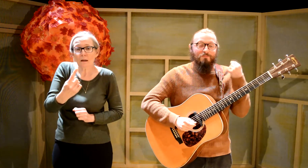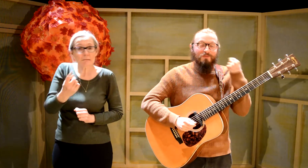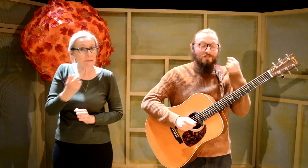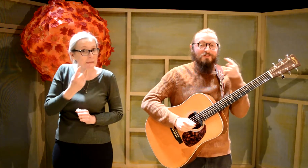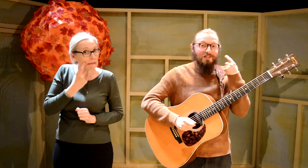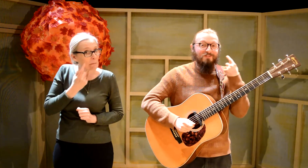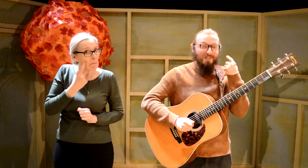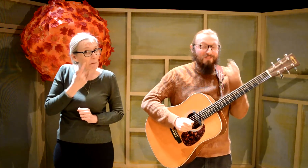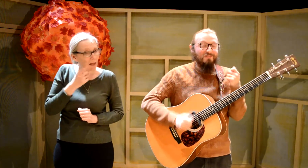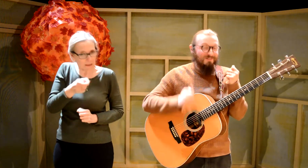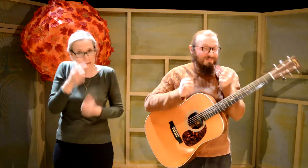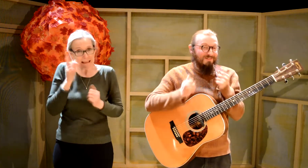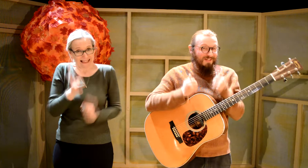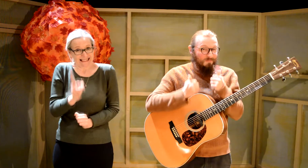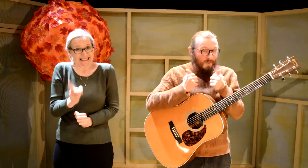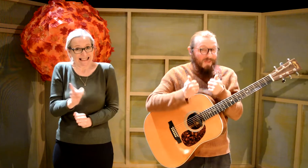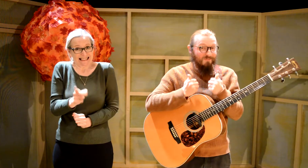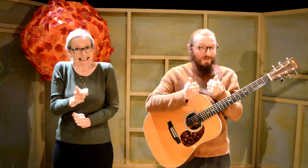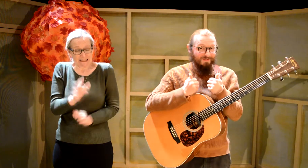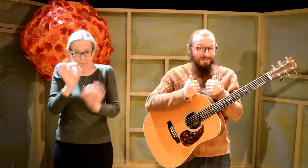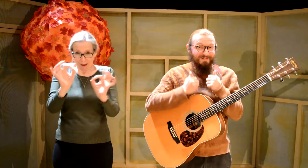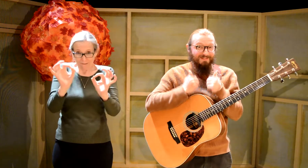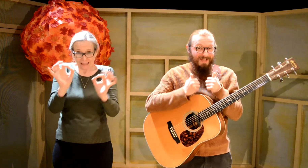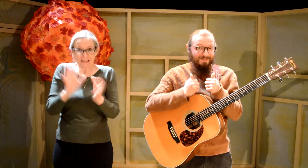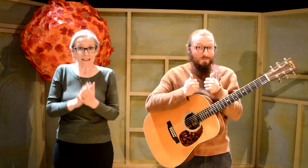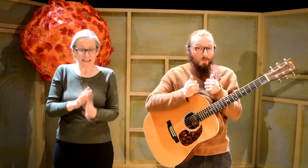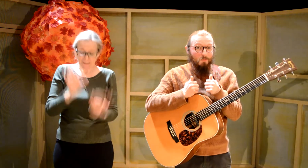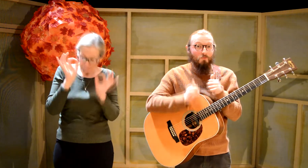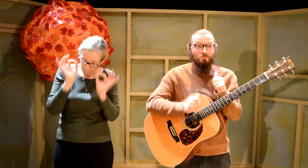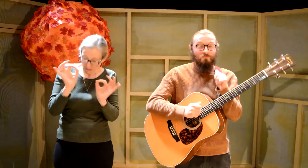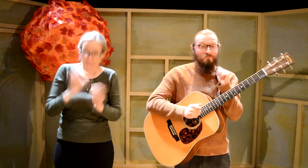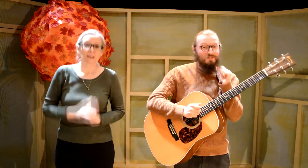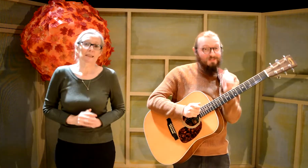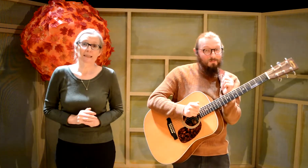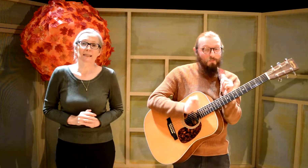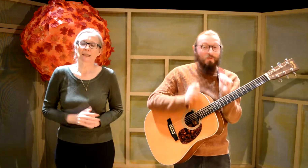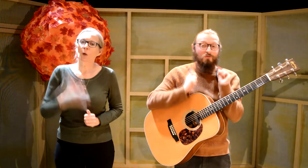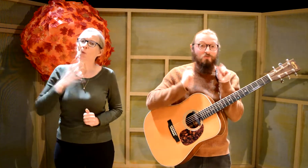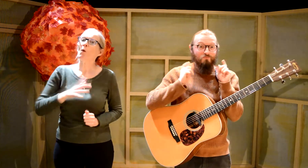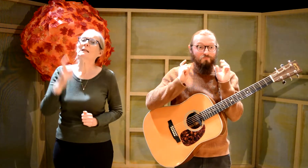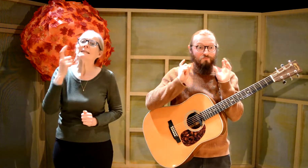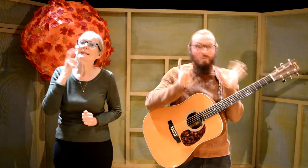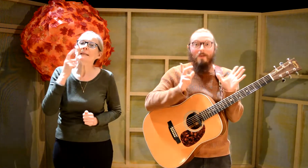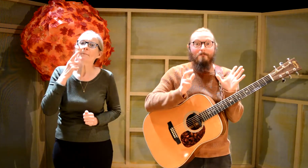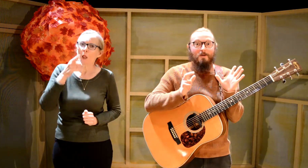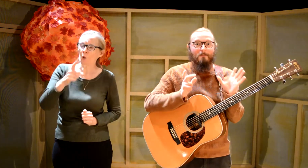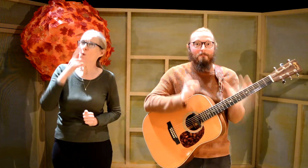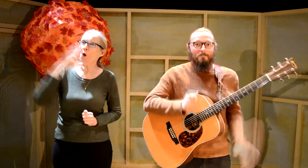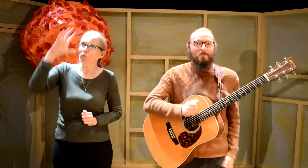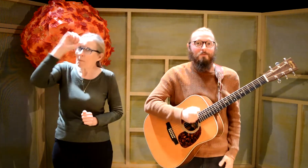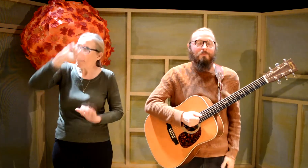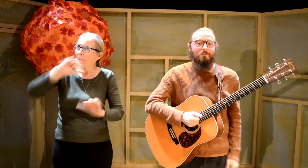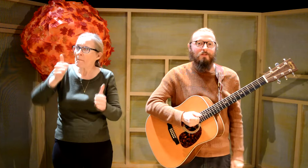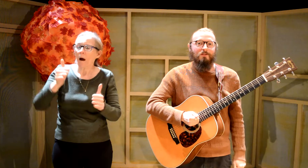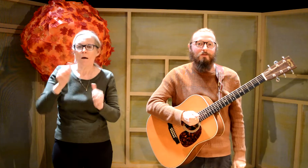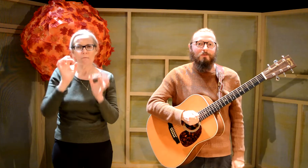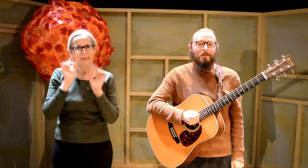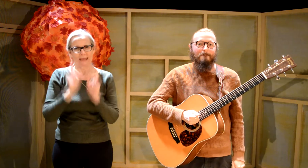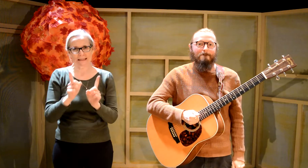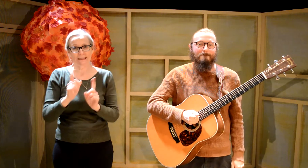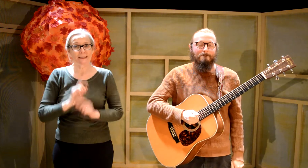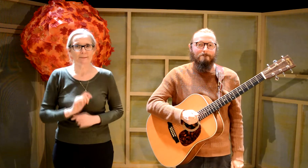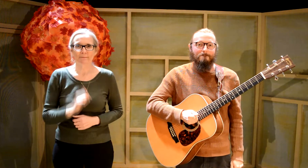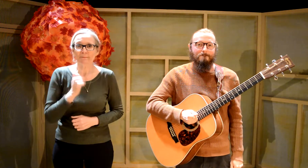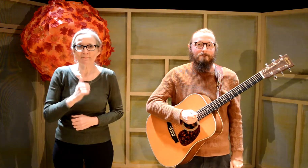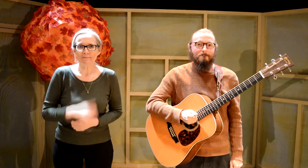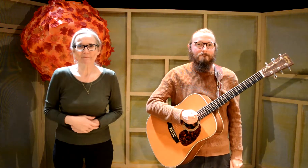simple, that's perfect. That's exactly what we want, something simple that you can remember. Okay?